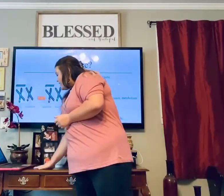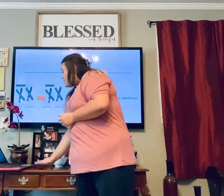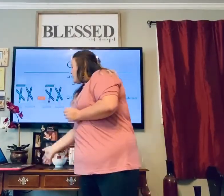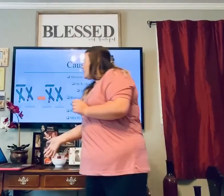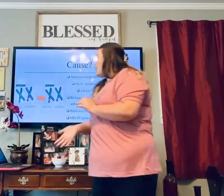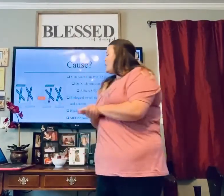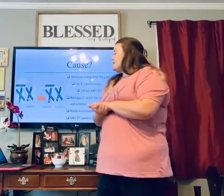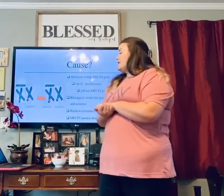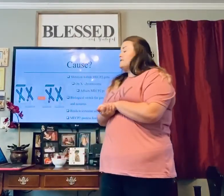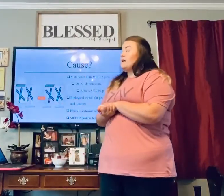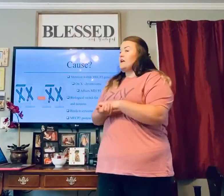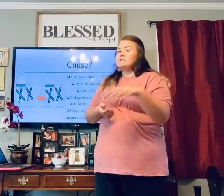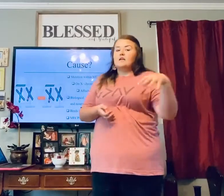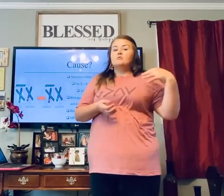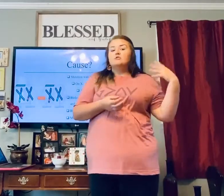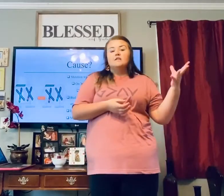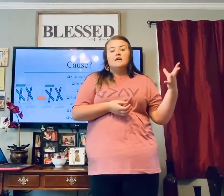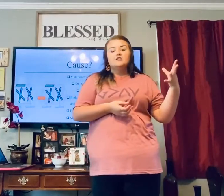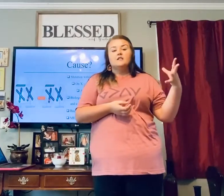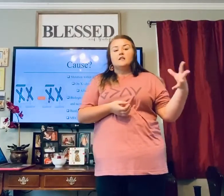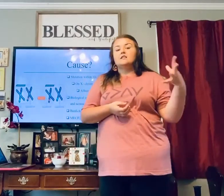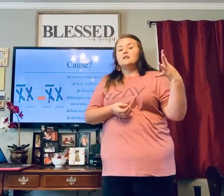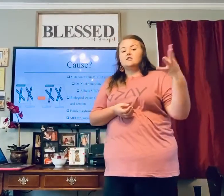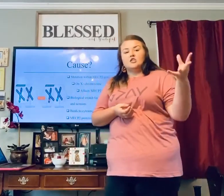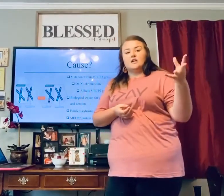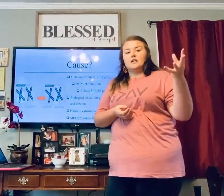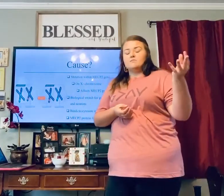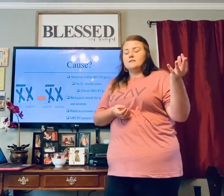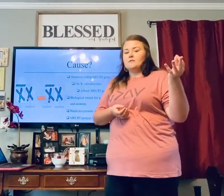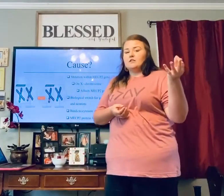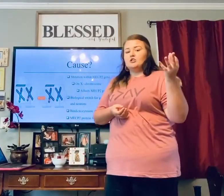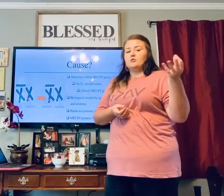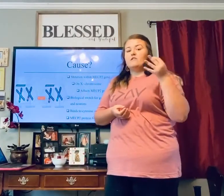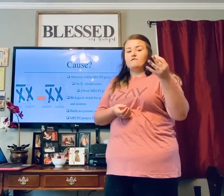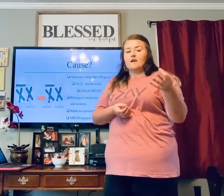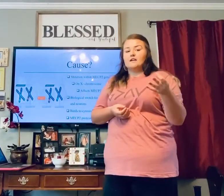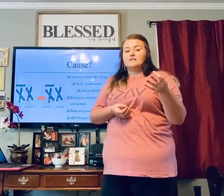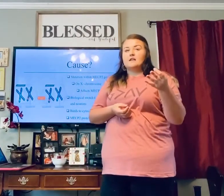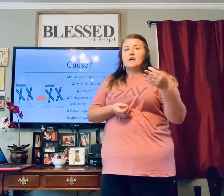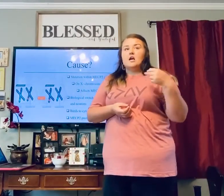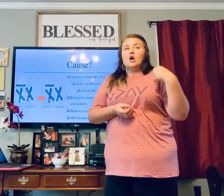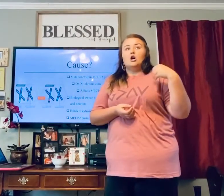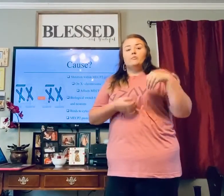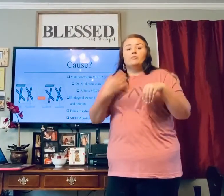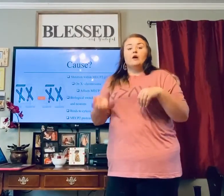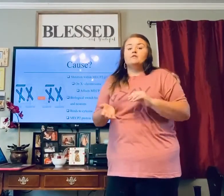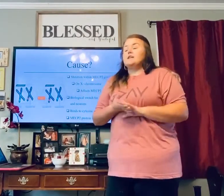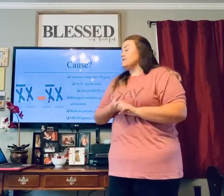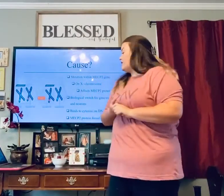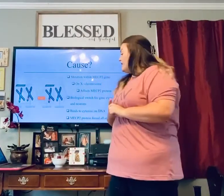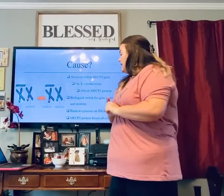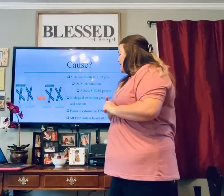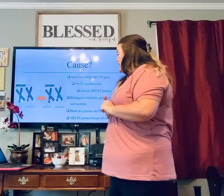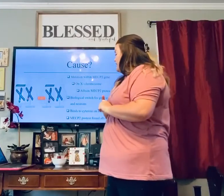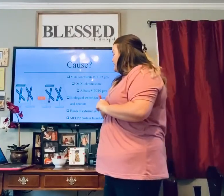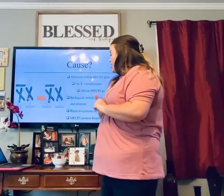So the causes, like I said, the mutation in the gene MECP2 affects the proteins of it. And